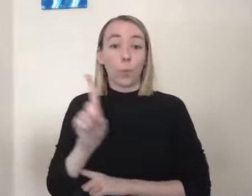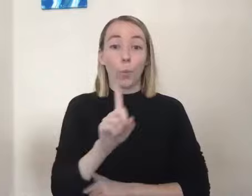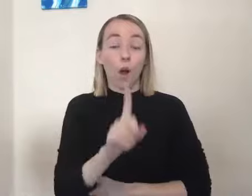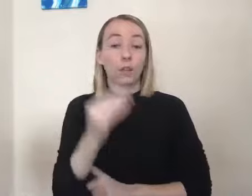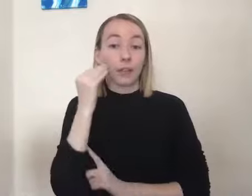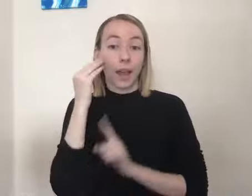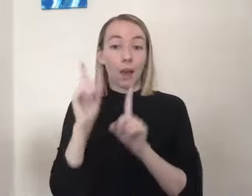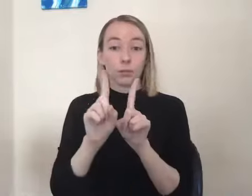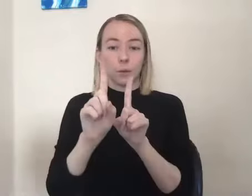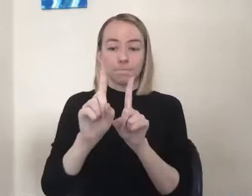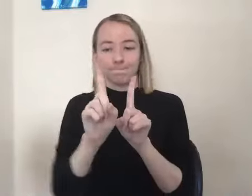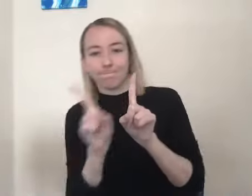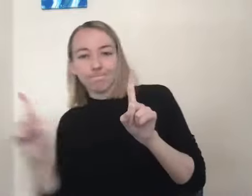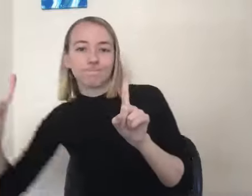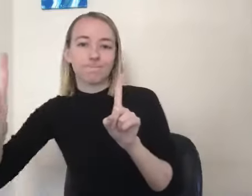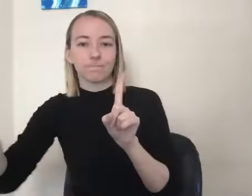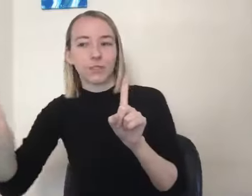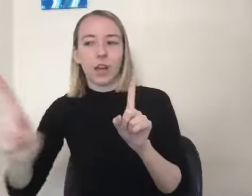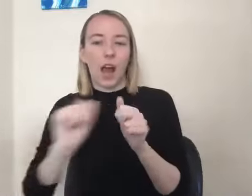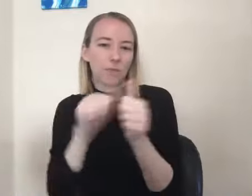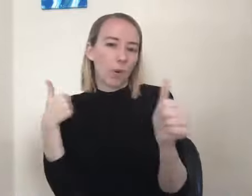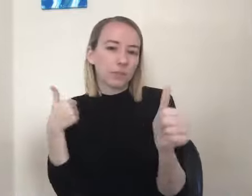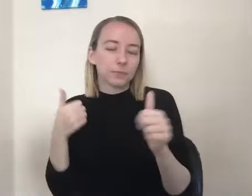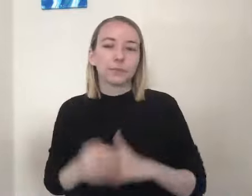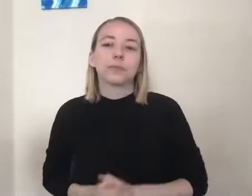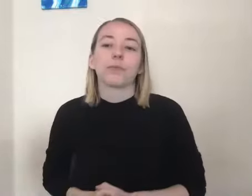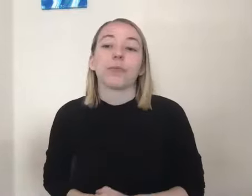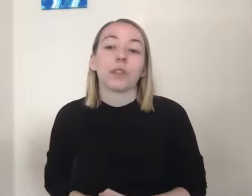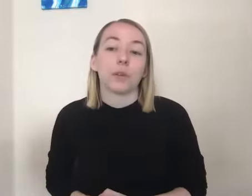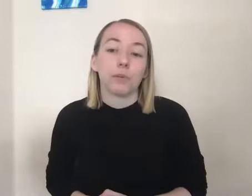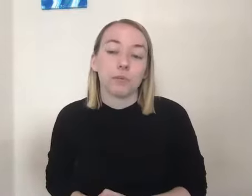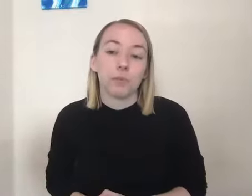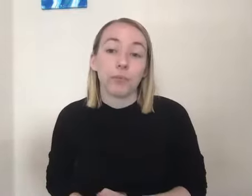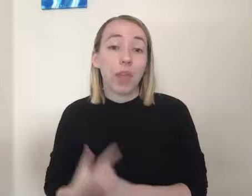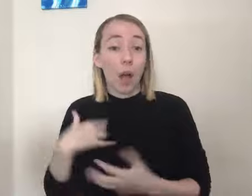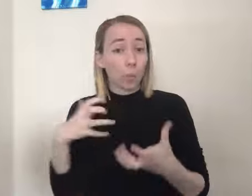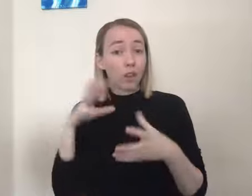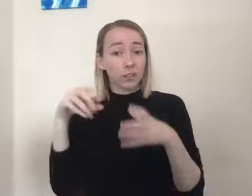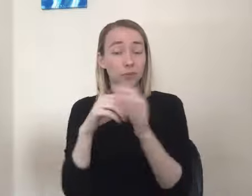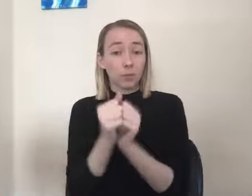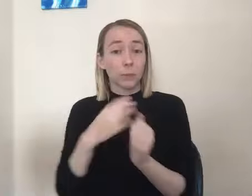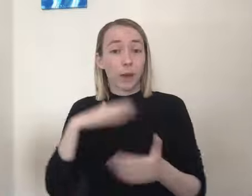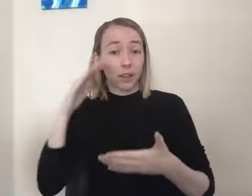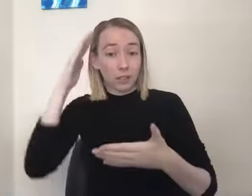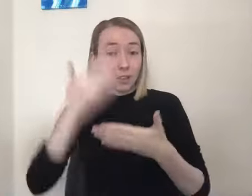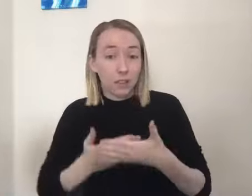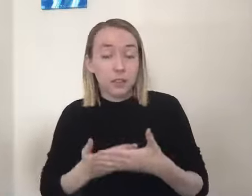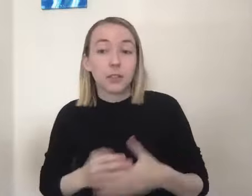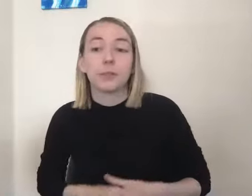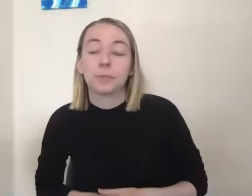we got on a bus and I sat beside him, he would get up and move. When we walked down the hall in the house, he would shrug himself away from